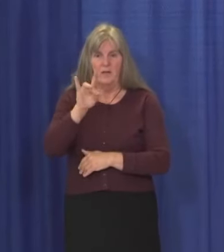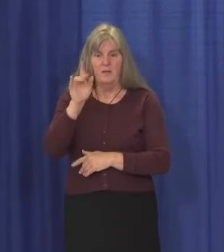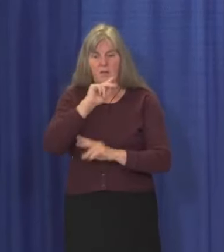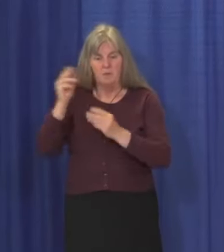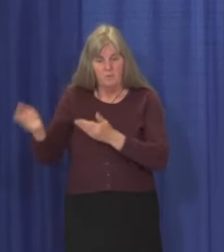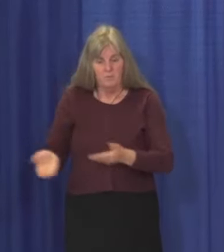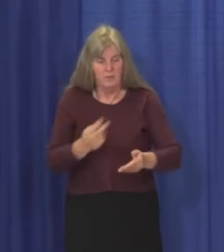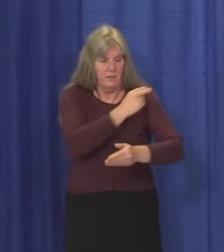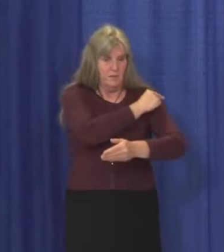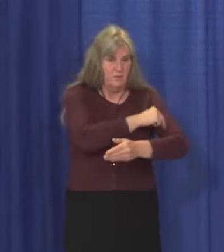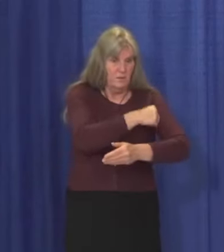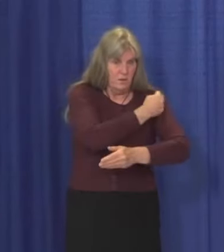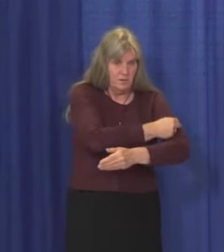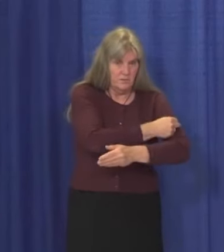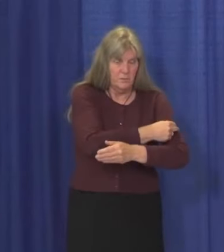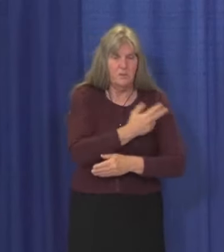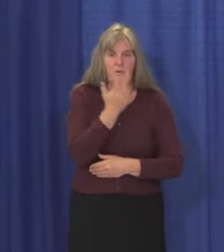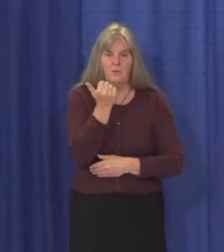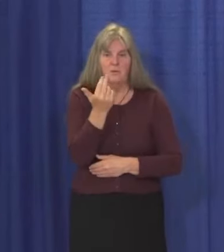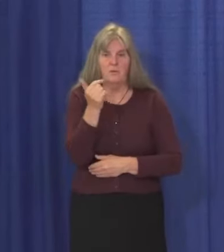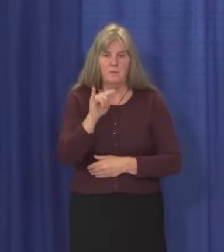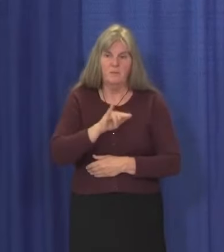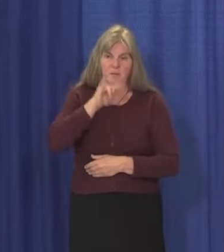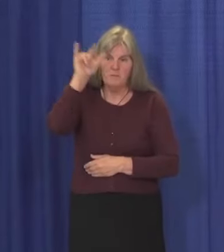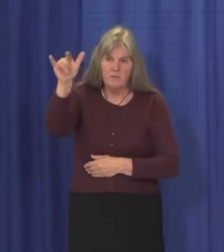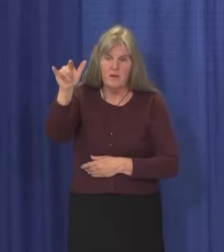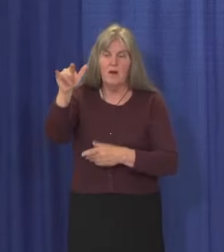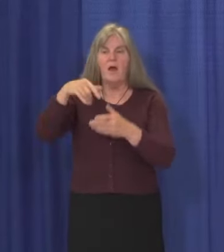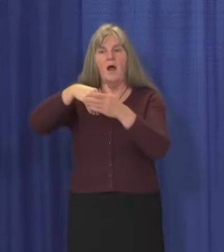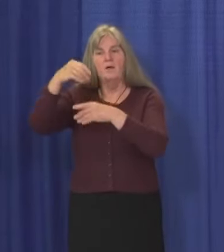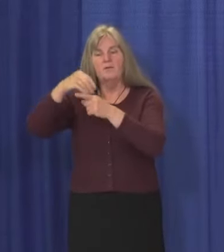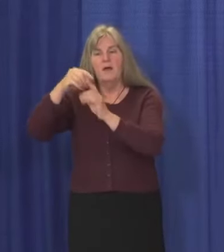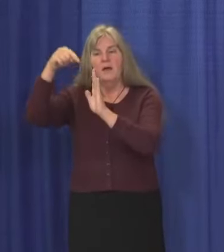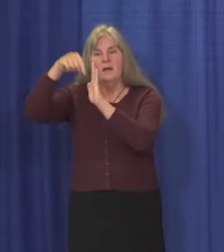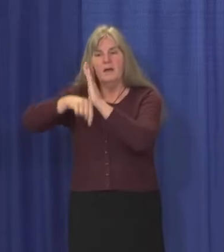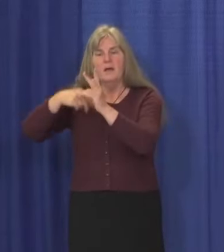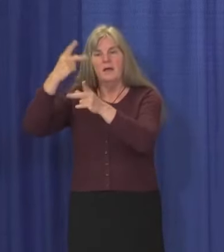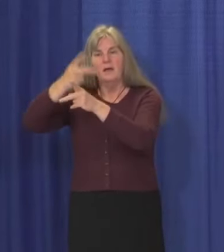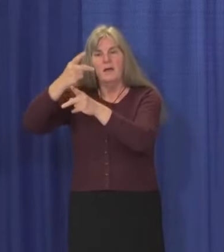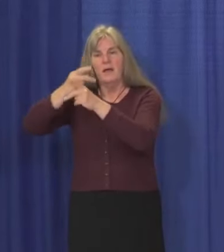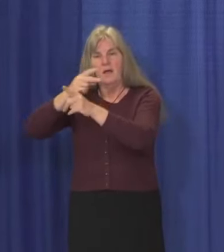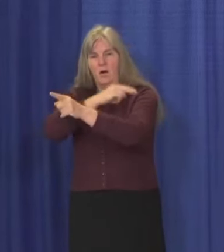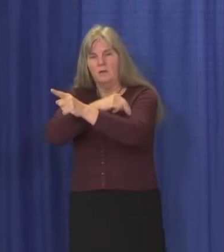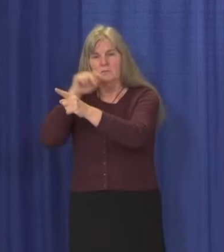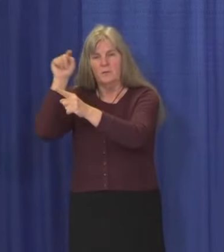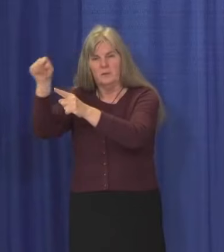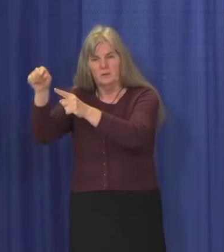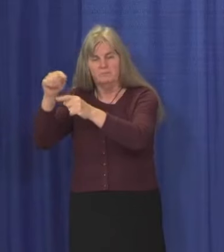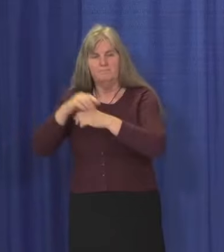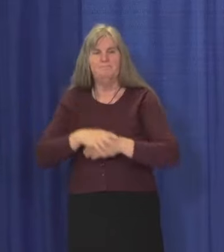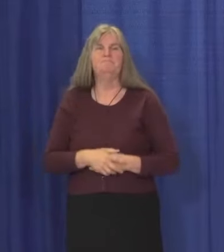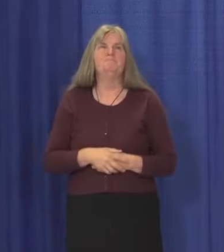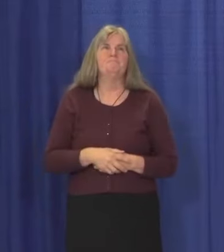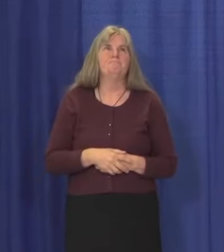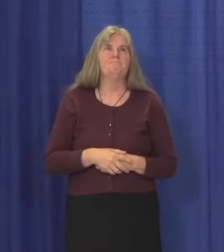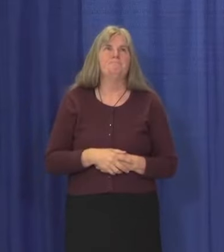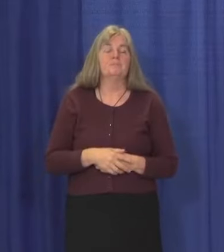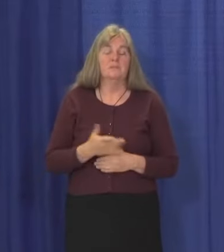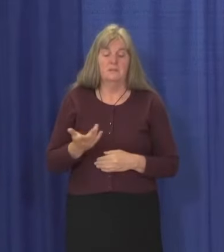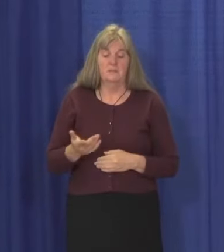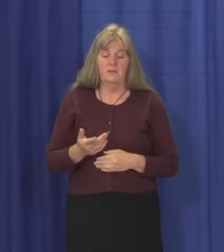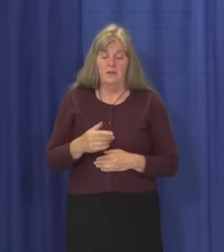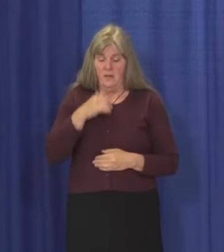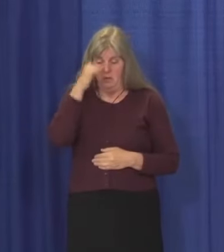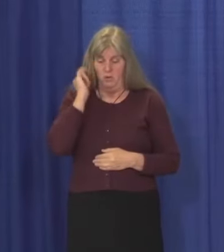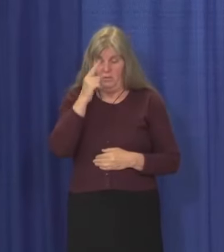hospitalized, and sent 13 people south for intensive care. As we transitioned into Yukon summer, this